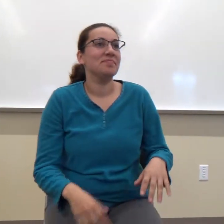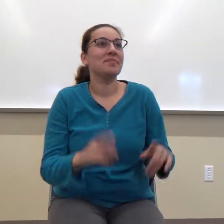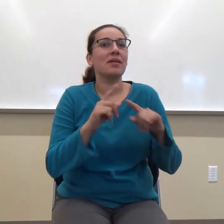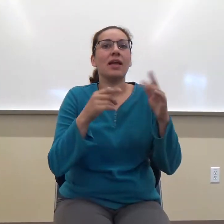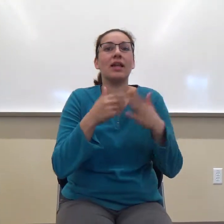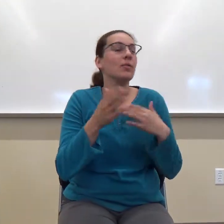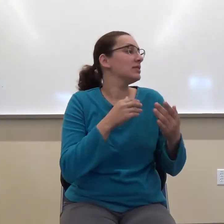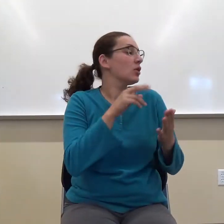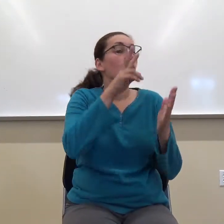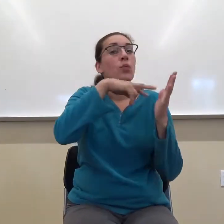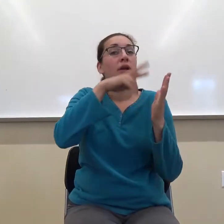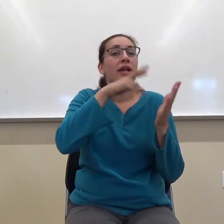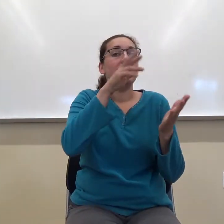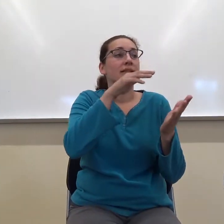It's this